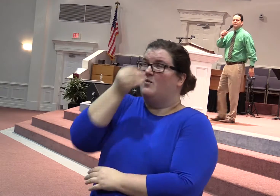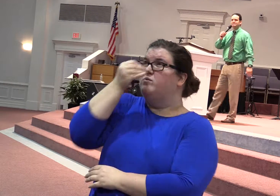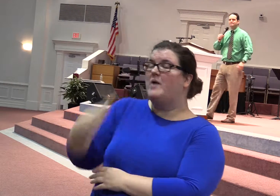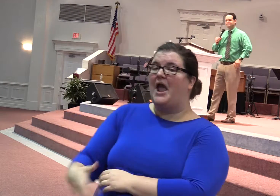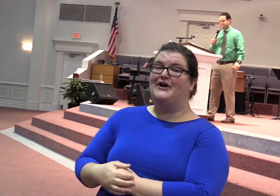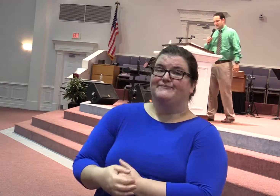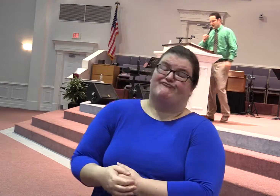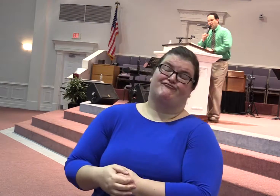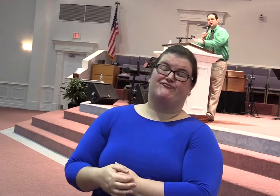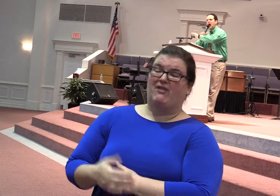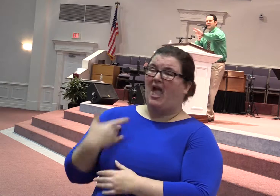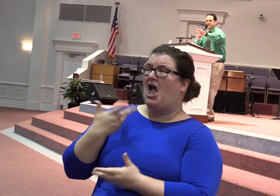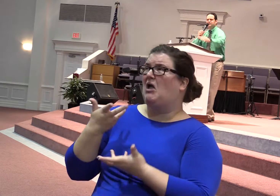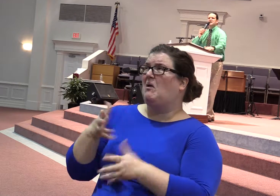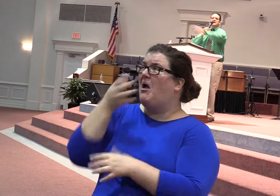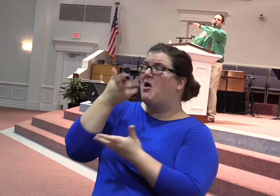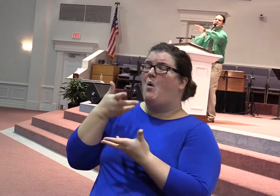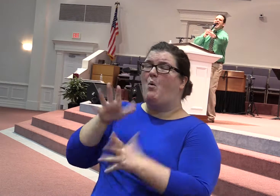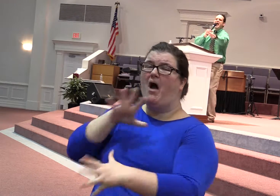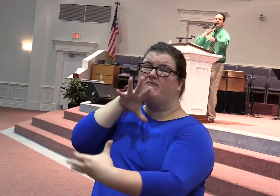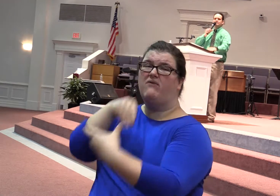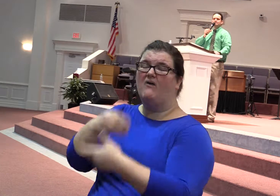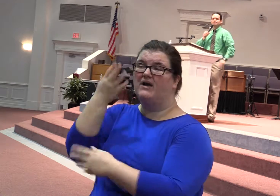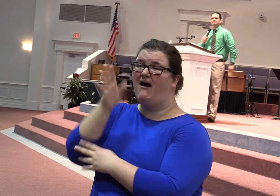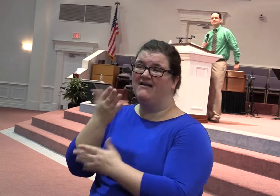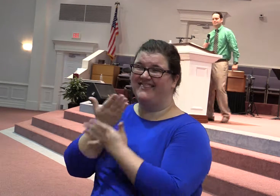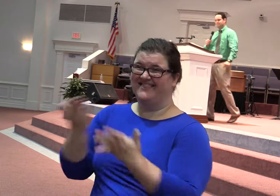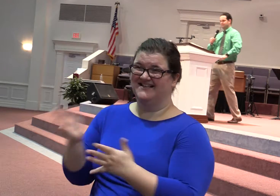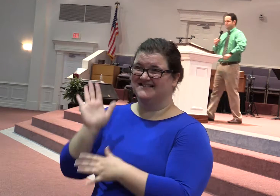Right. Their conscience is dead.